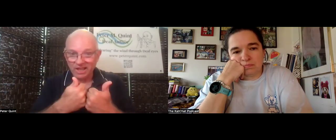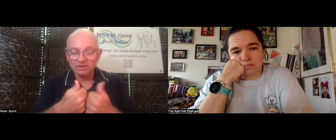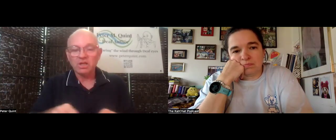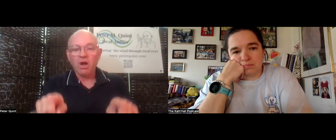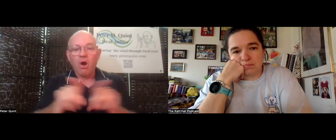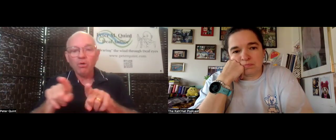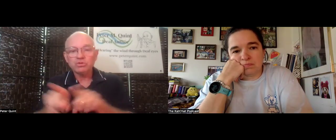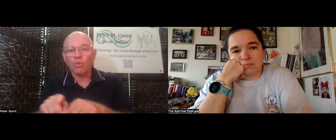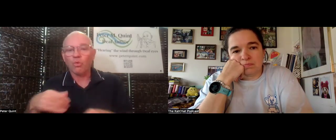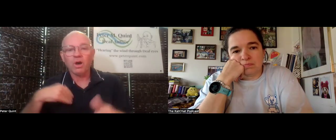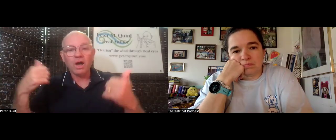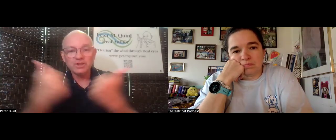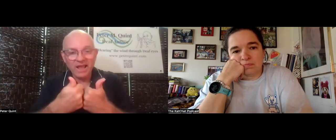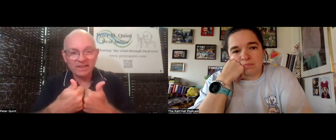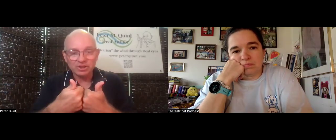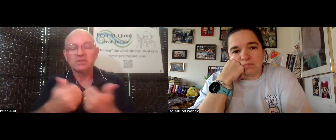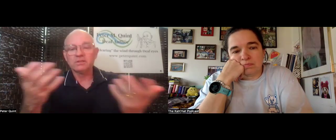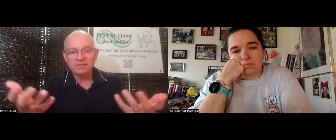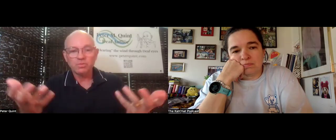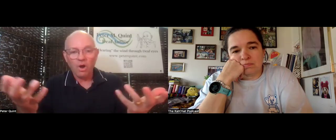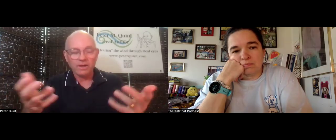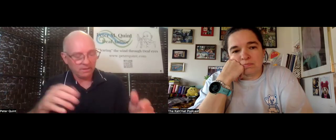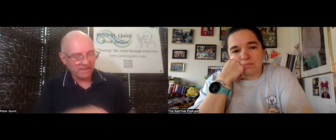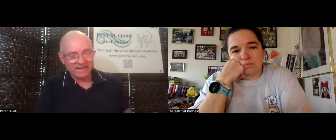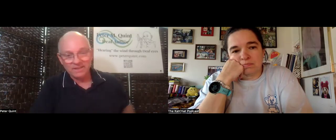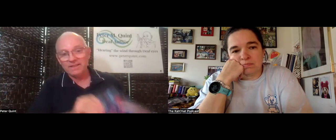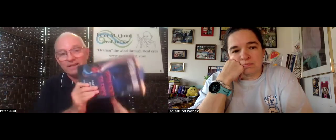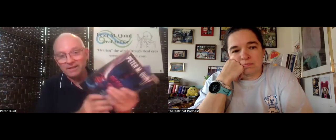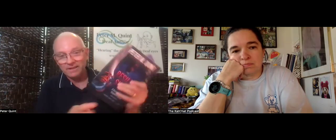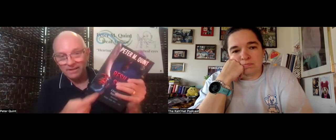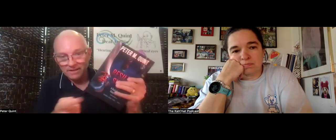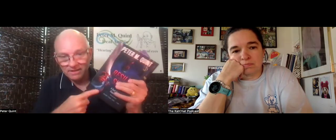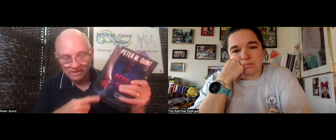that's a challenge. So a challenge is what? That